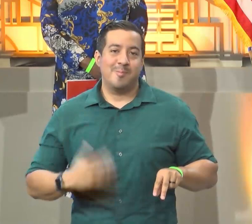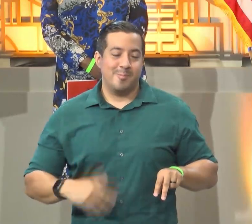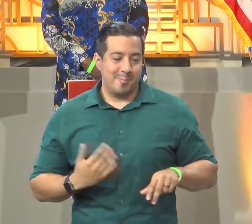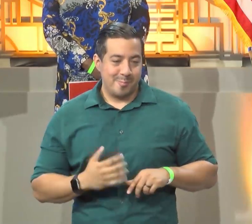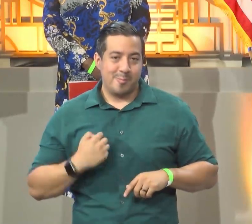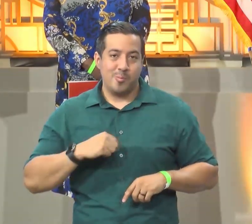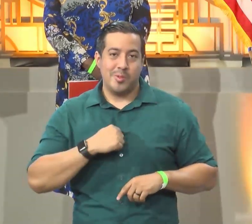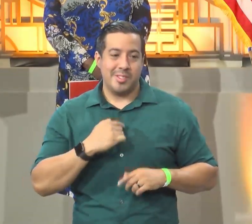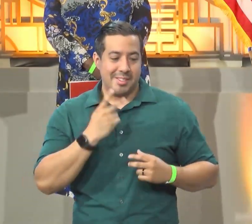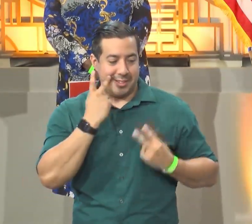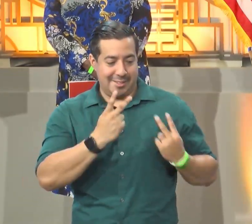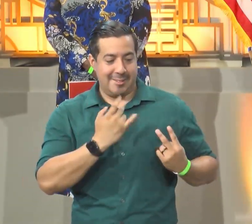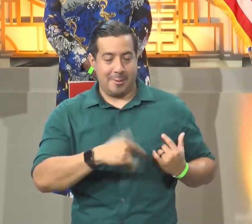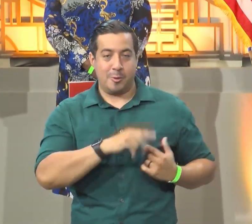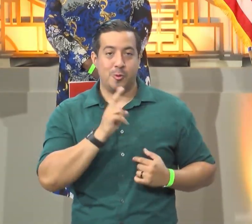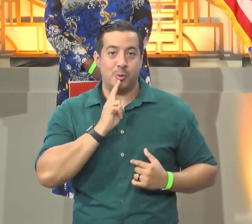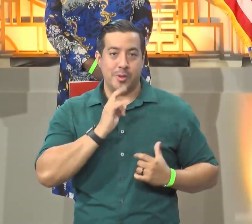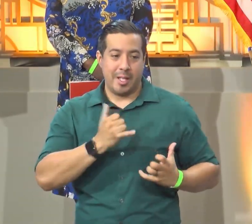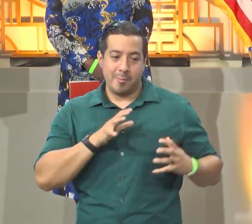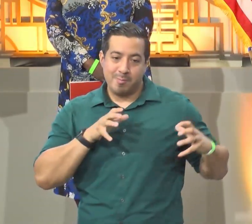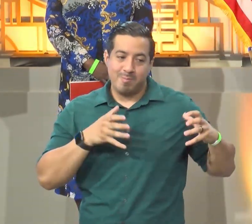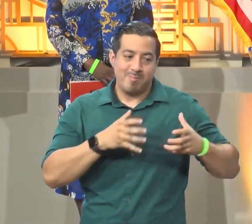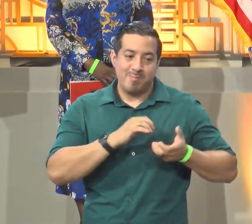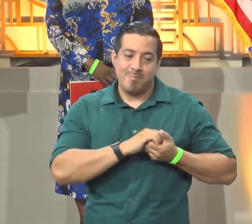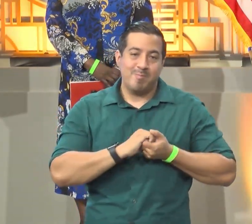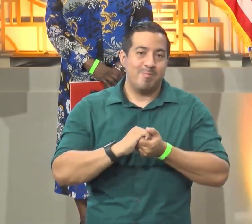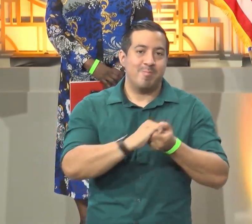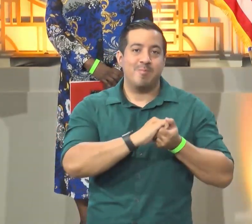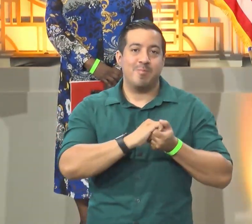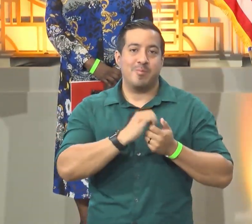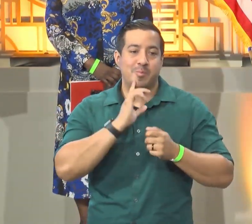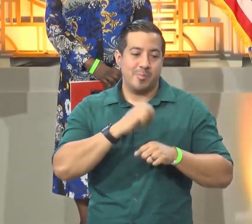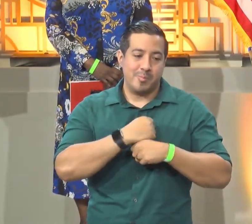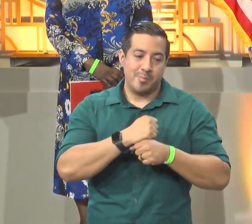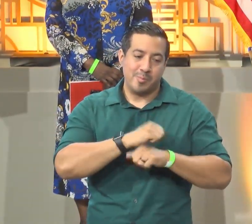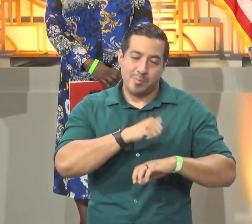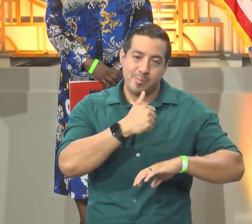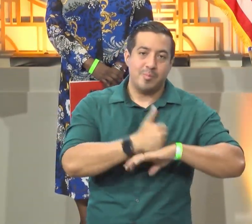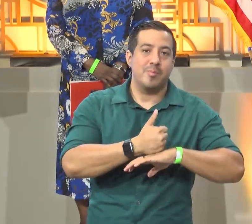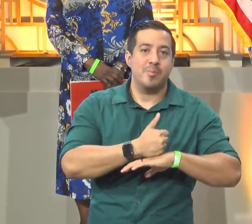come together to unveil Houston's adult literacy blueprint, a